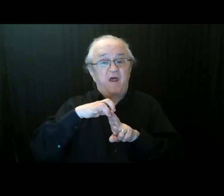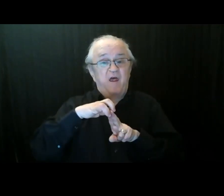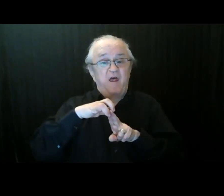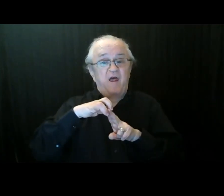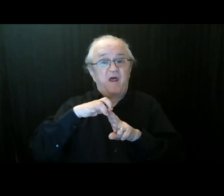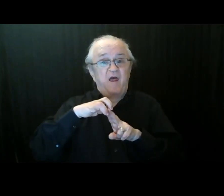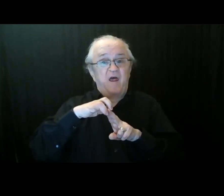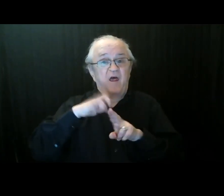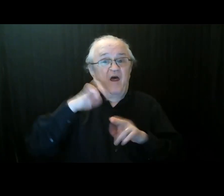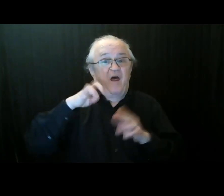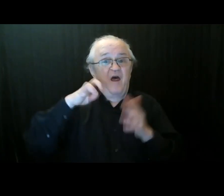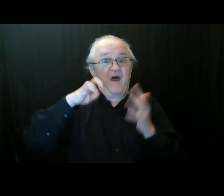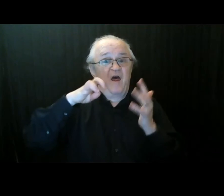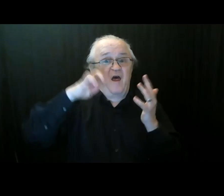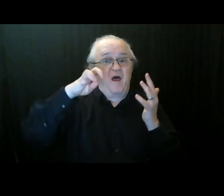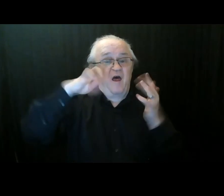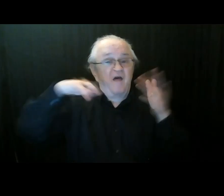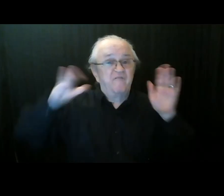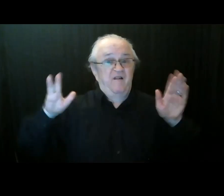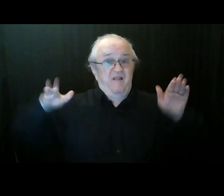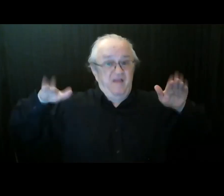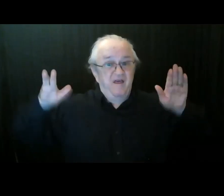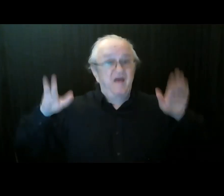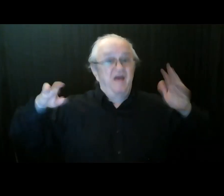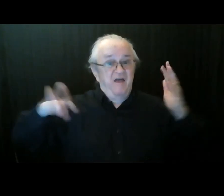a limb, a lower limb on the oak tree.